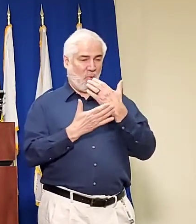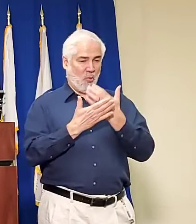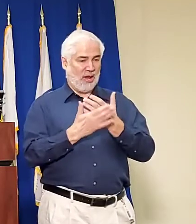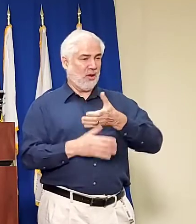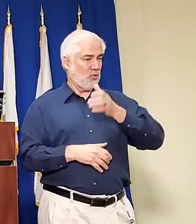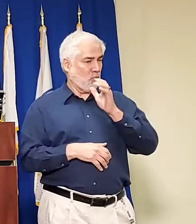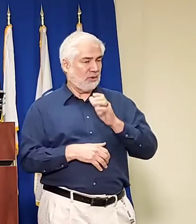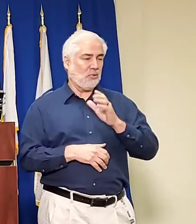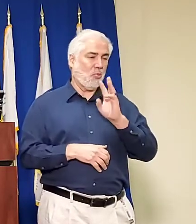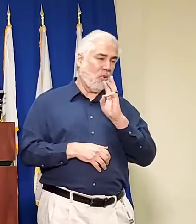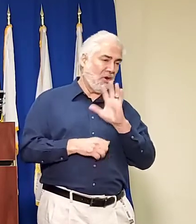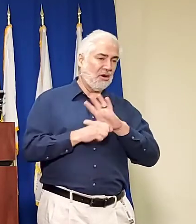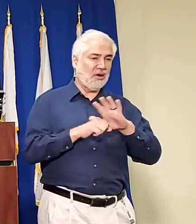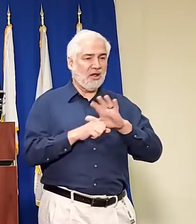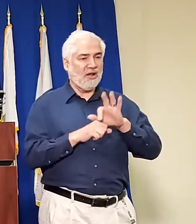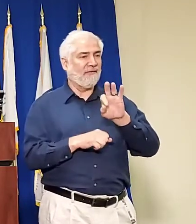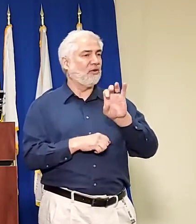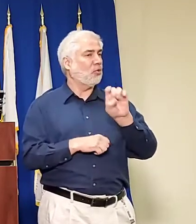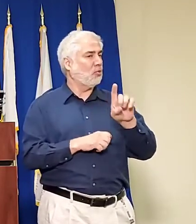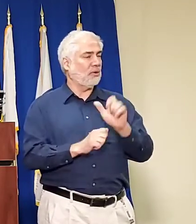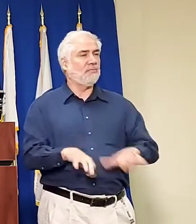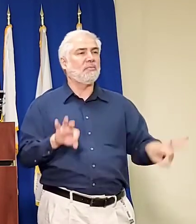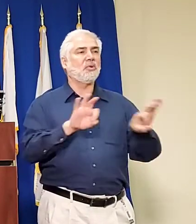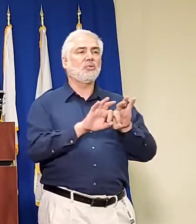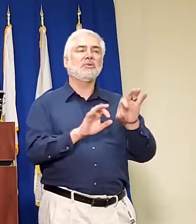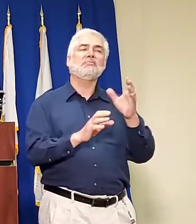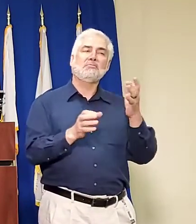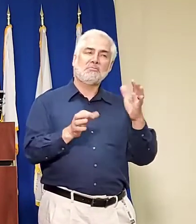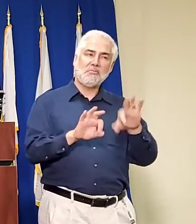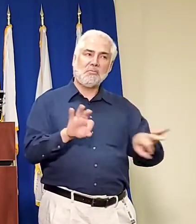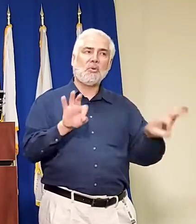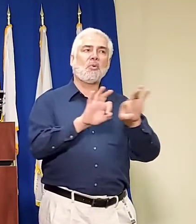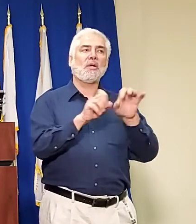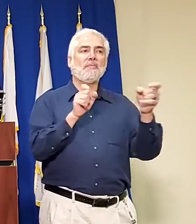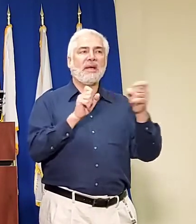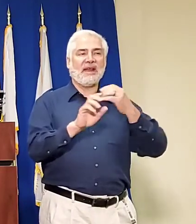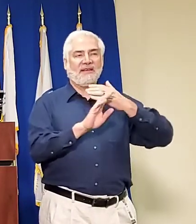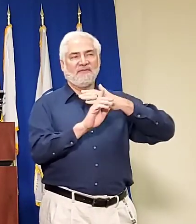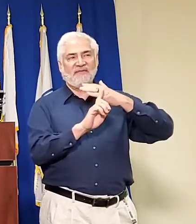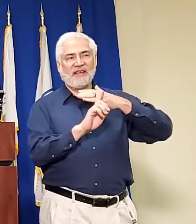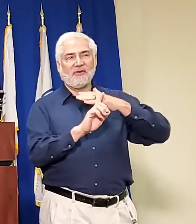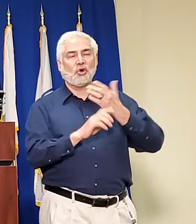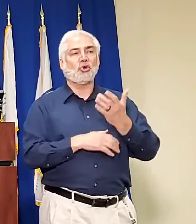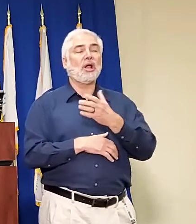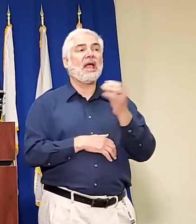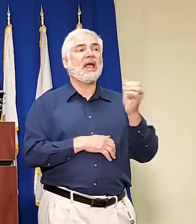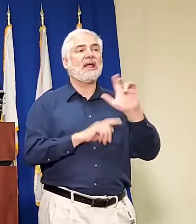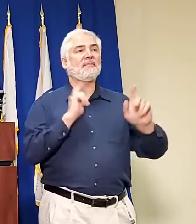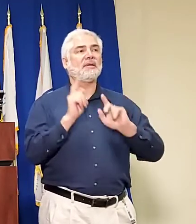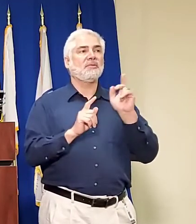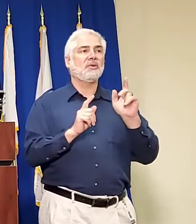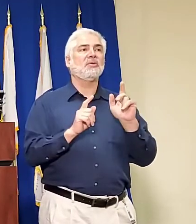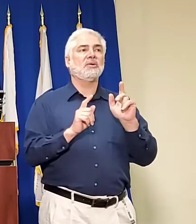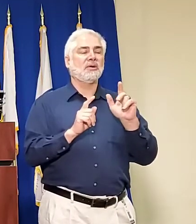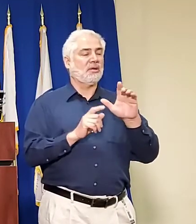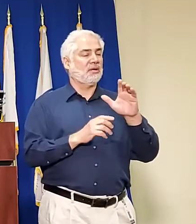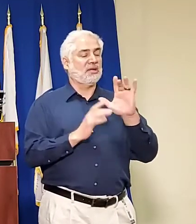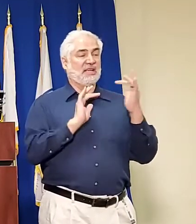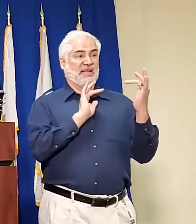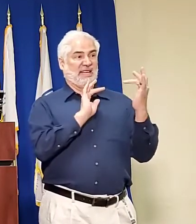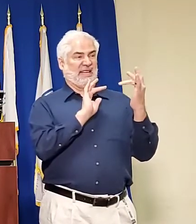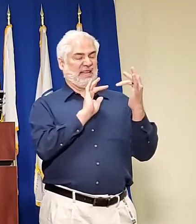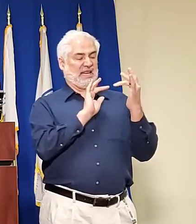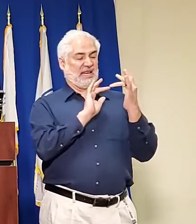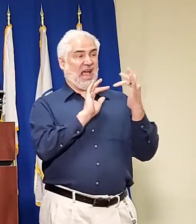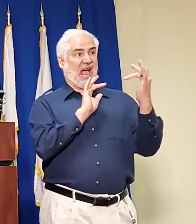hydrated, managing the fever, and so on is what's most important. For individuals who are contacts, a contact is